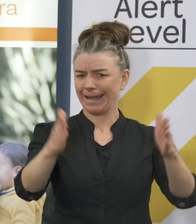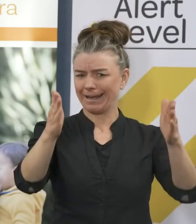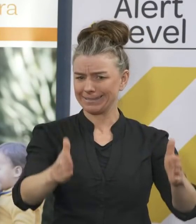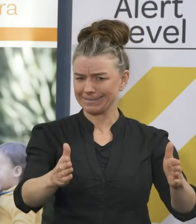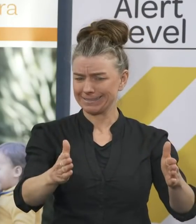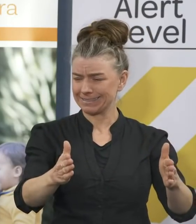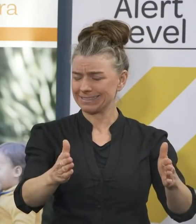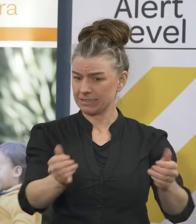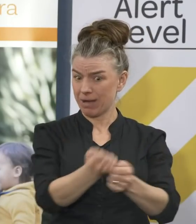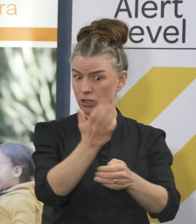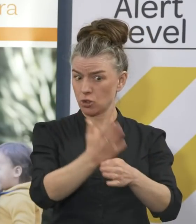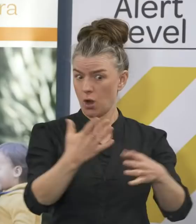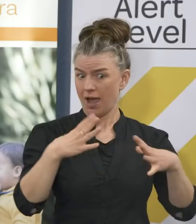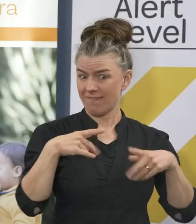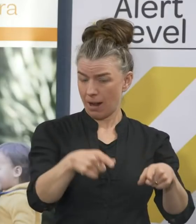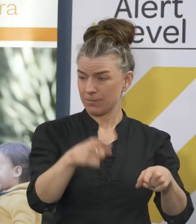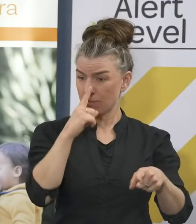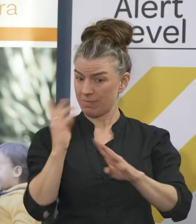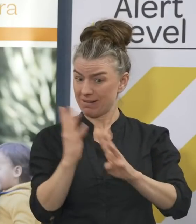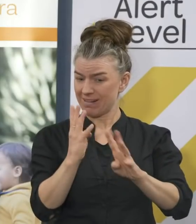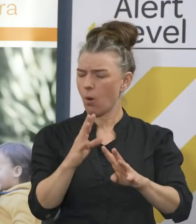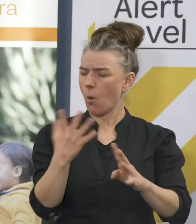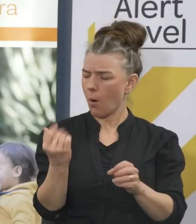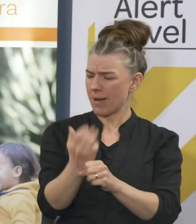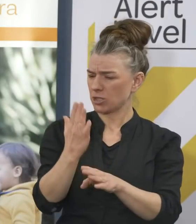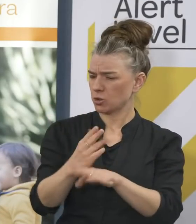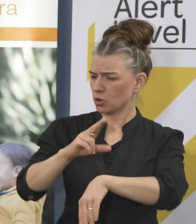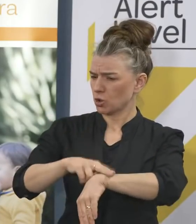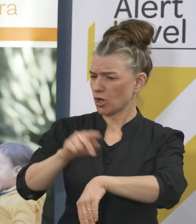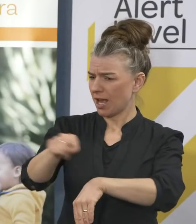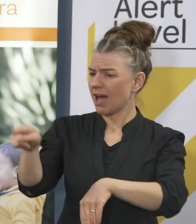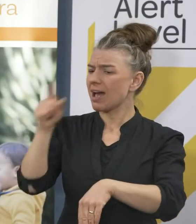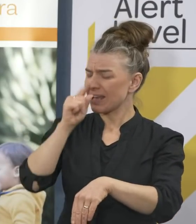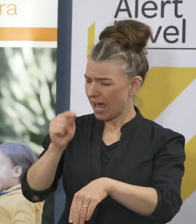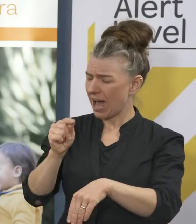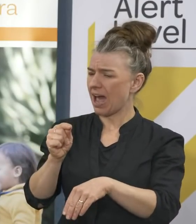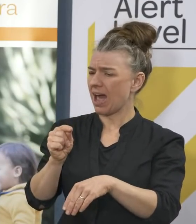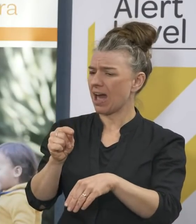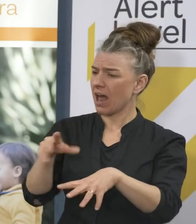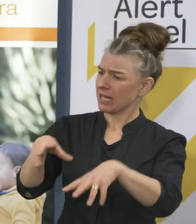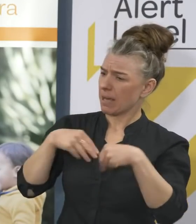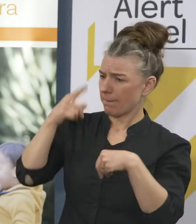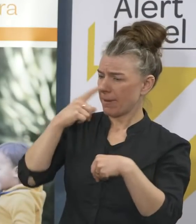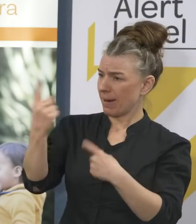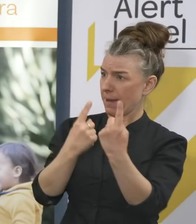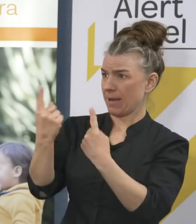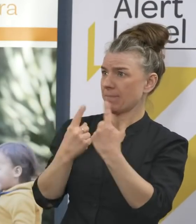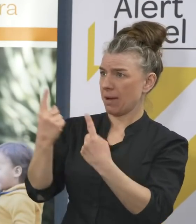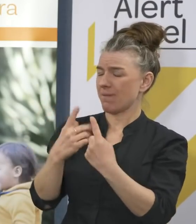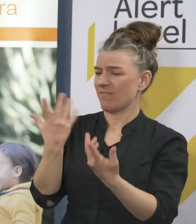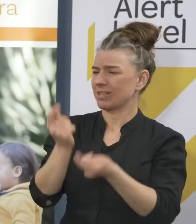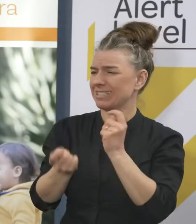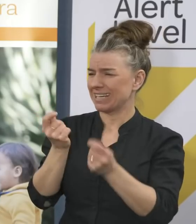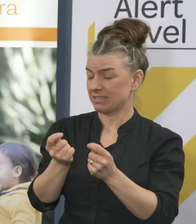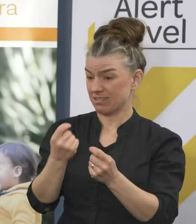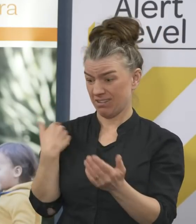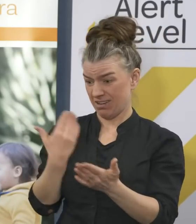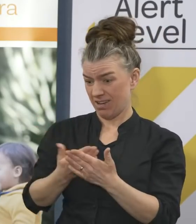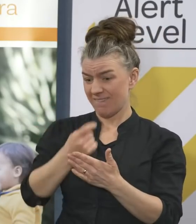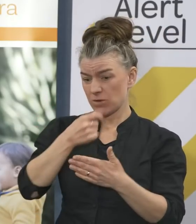your general practices are able to deal with volumes of testing. And we have seen very high volumes in the last couple of days. I think people have